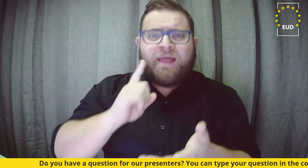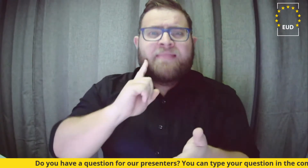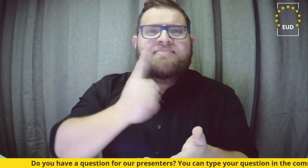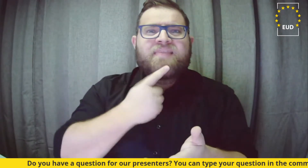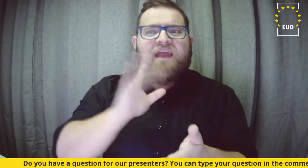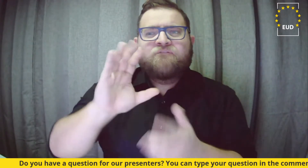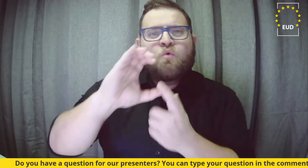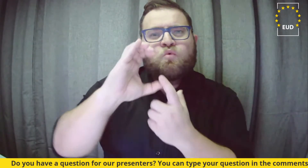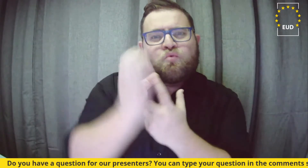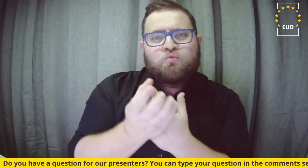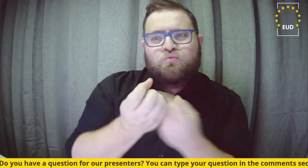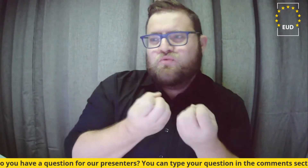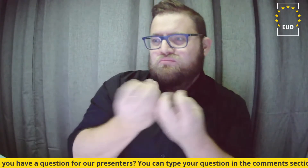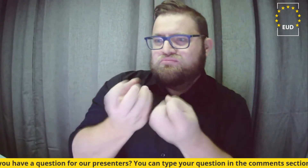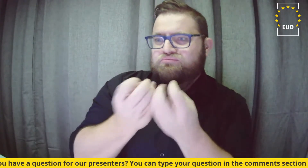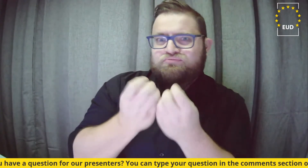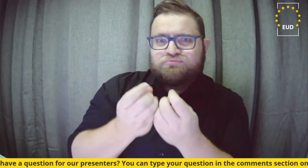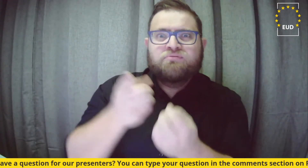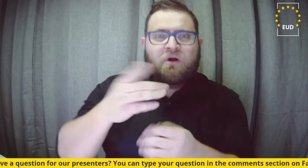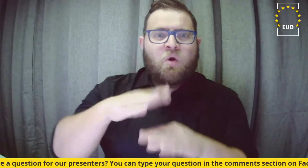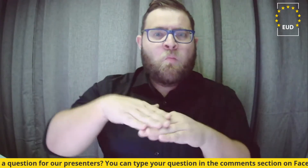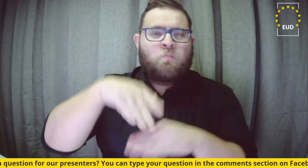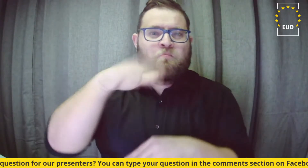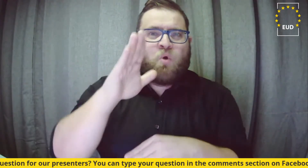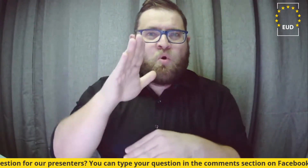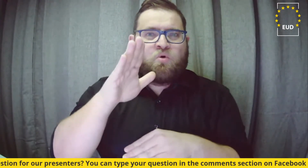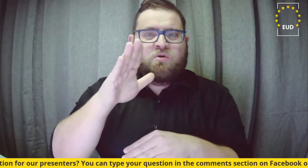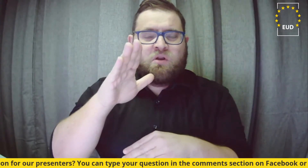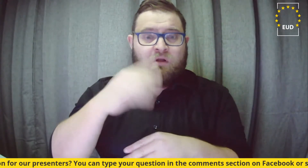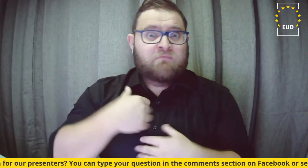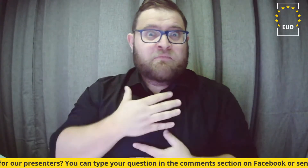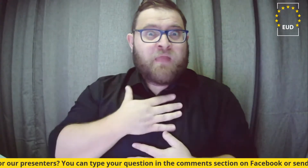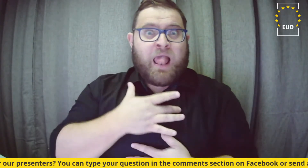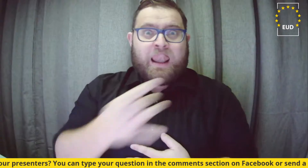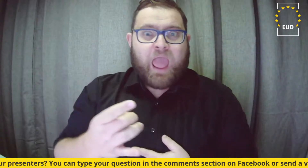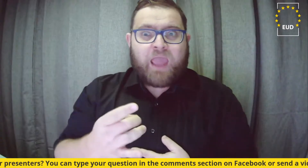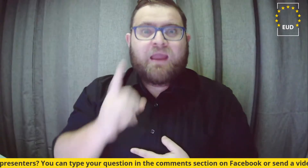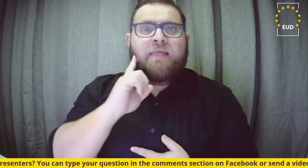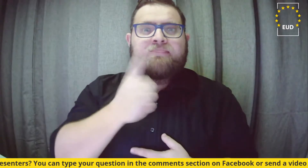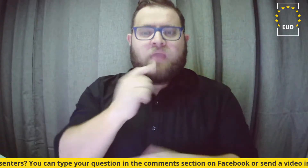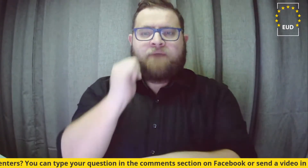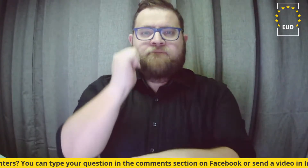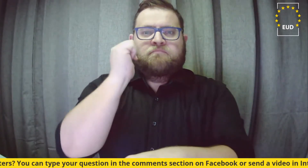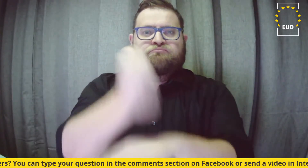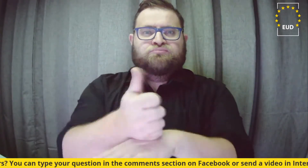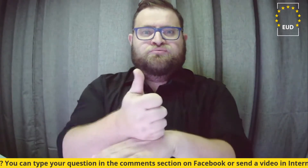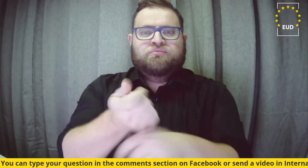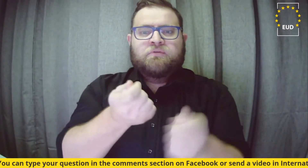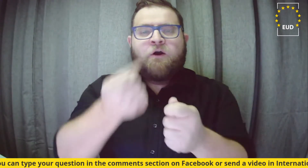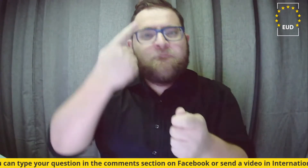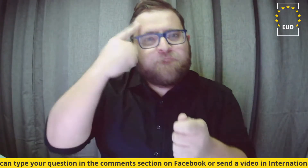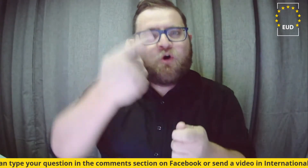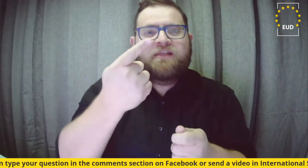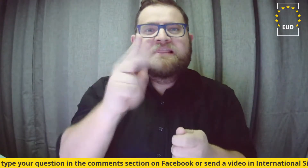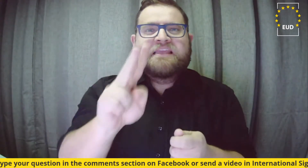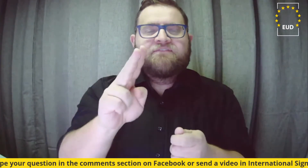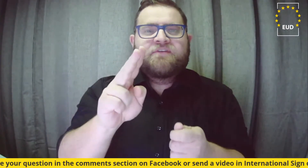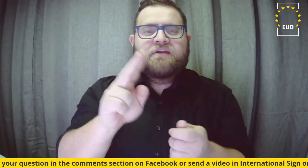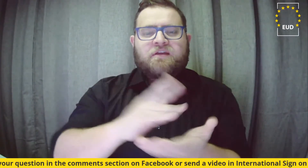deaf people involved in the team. There should be deaf consultants or deaf presenters that can contribute a deaf